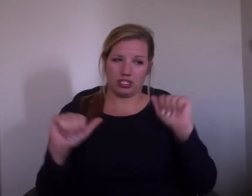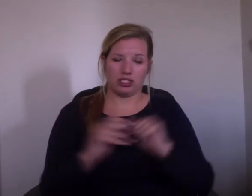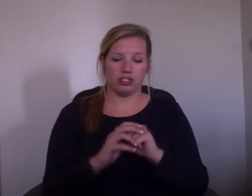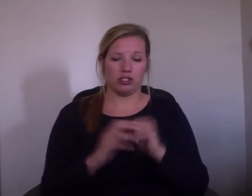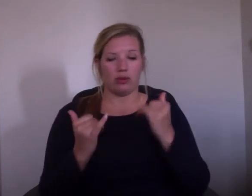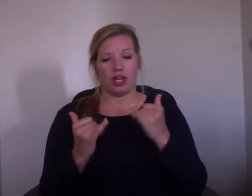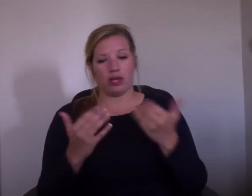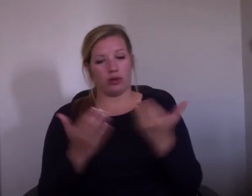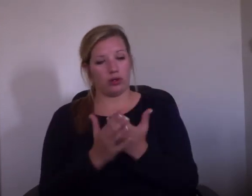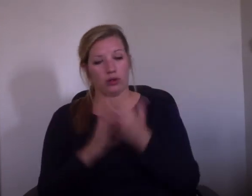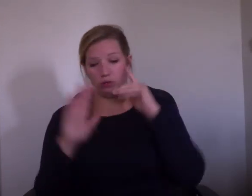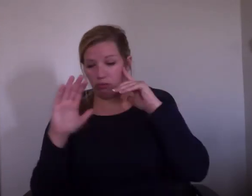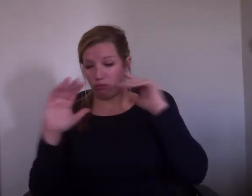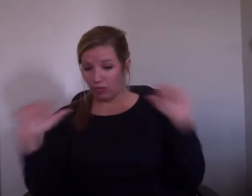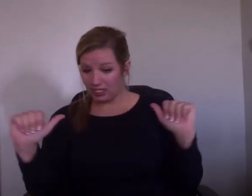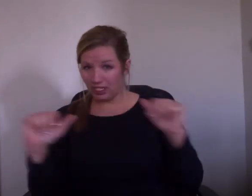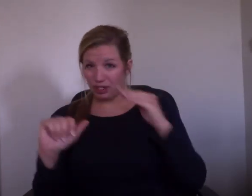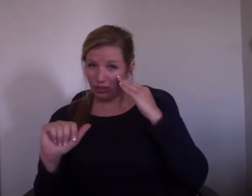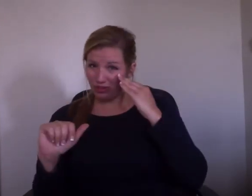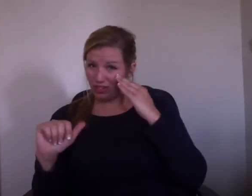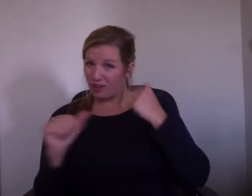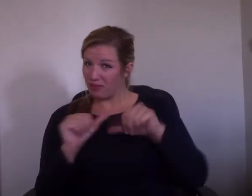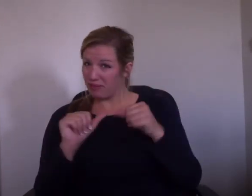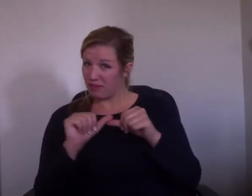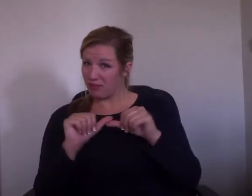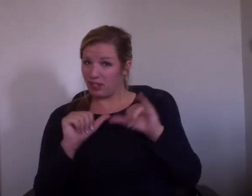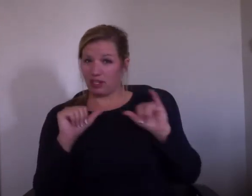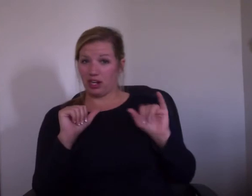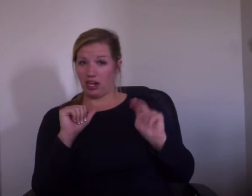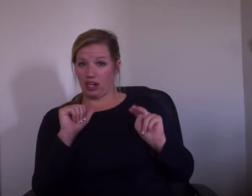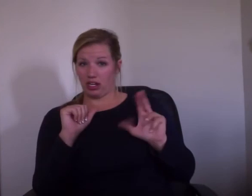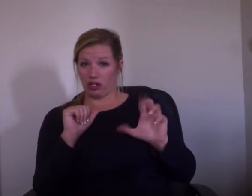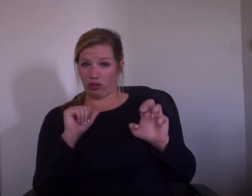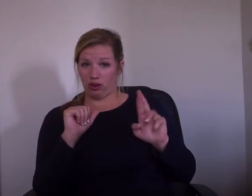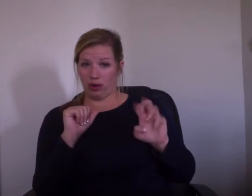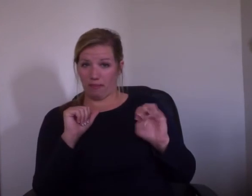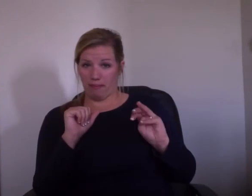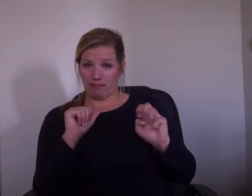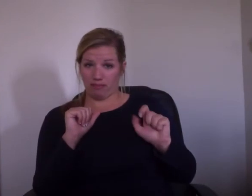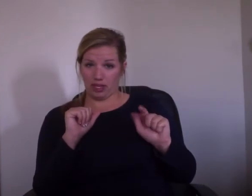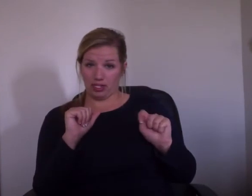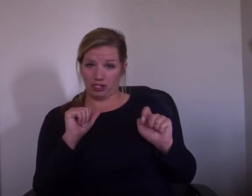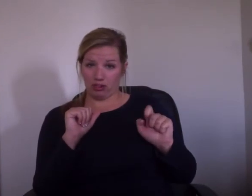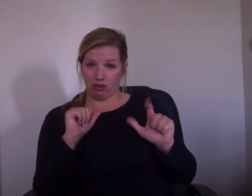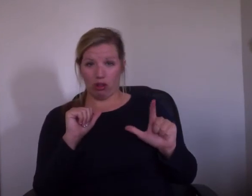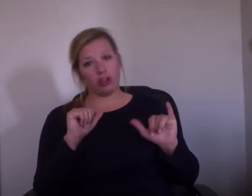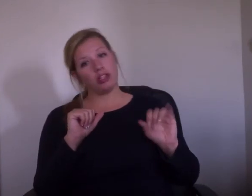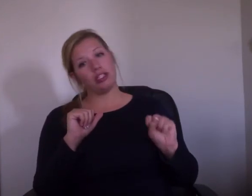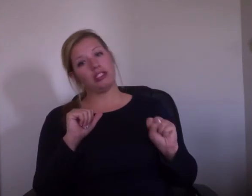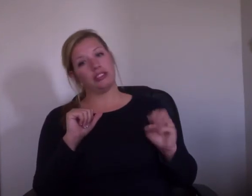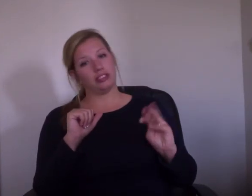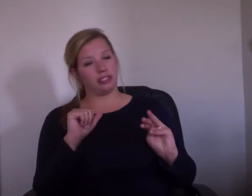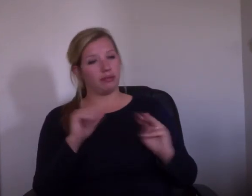again, this concept of incrementalism we start to play out here. So JFK comes into office. He's elected, of course, we know,